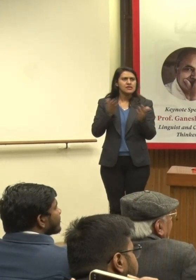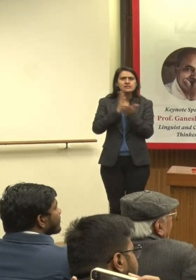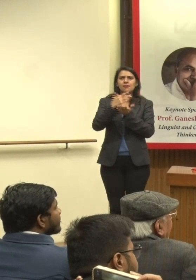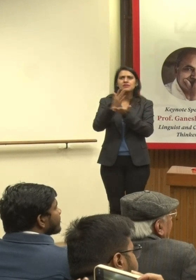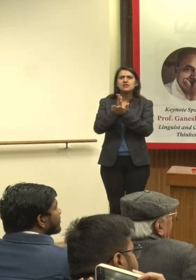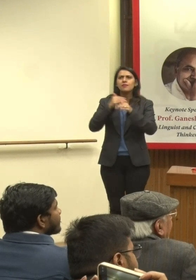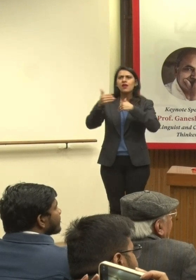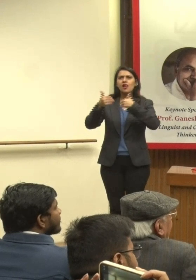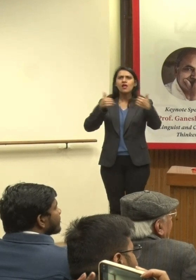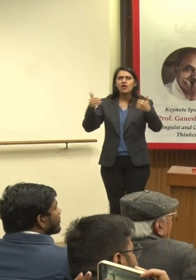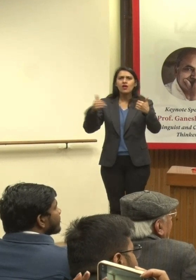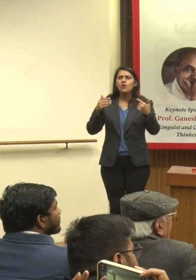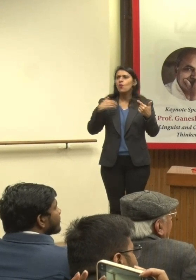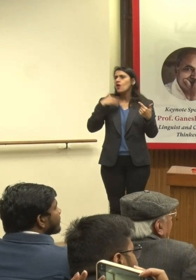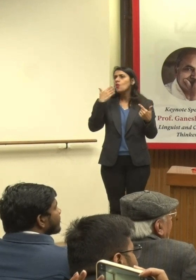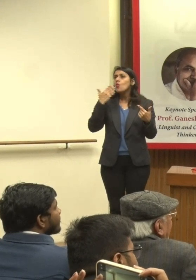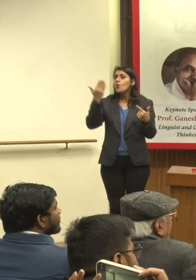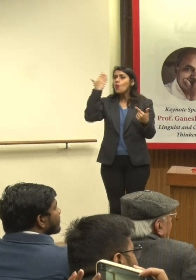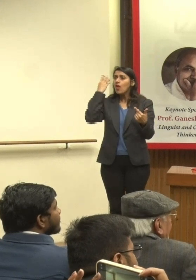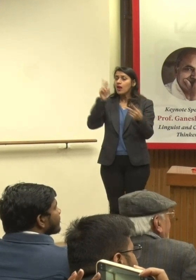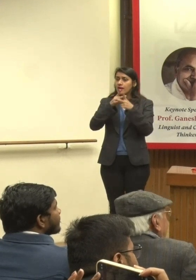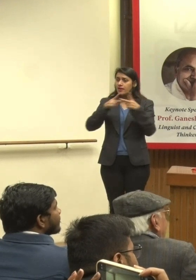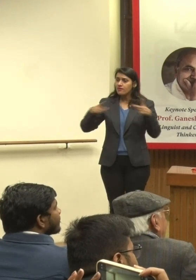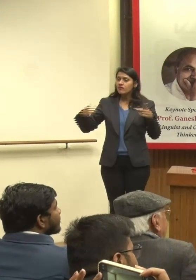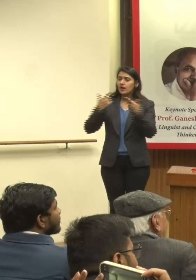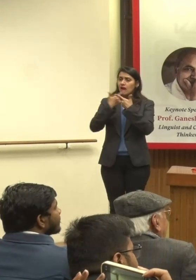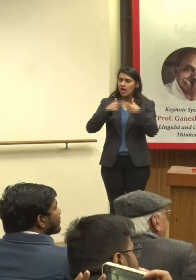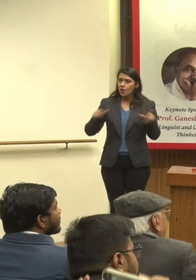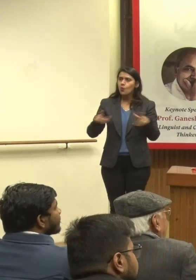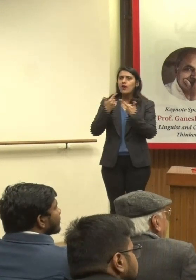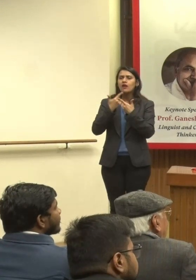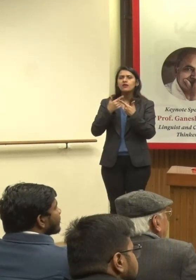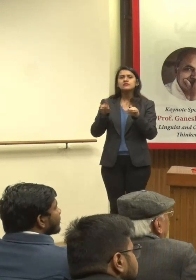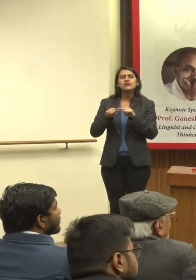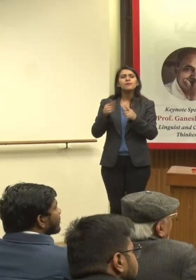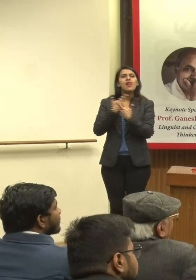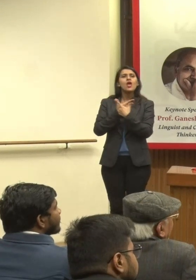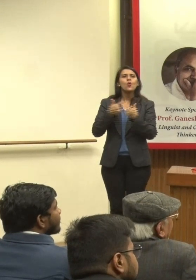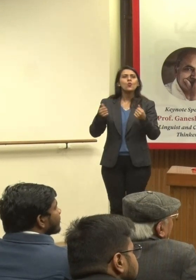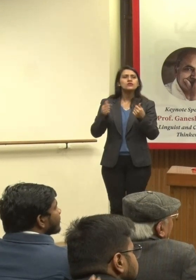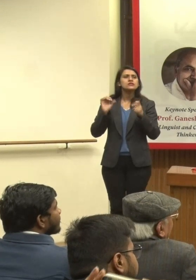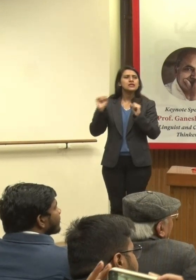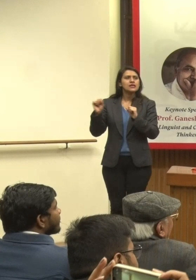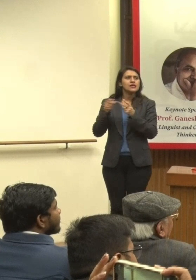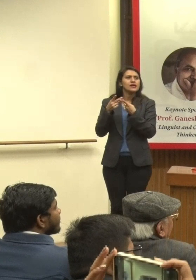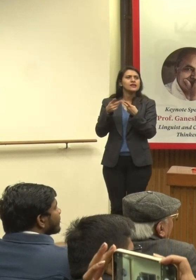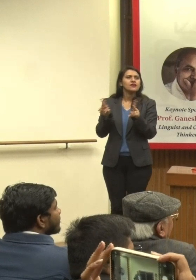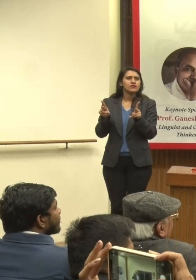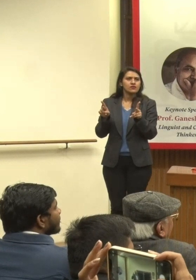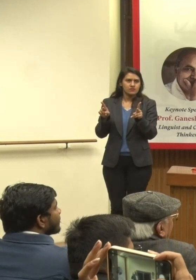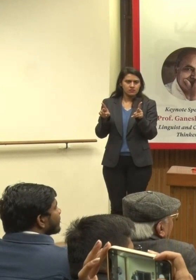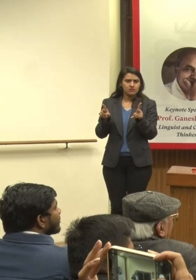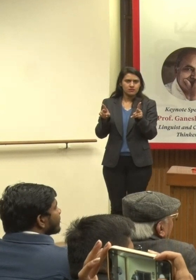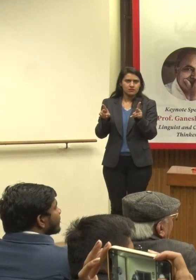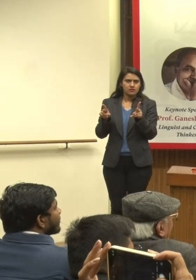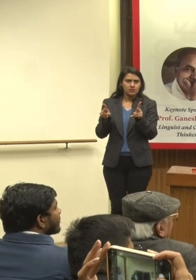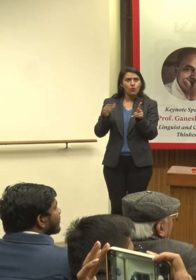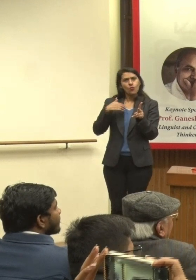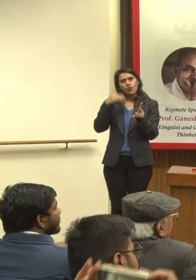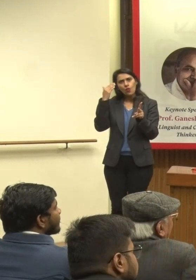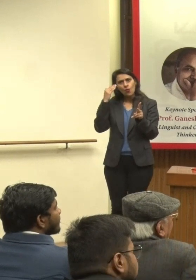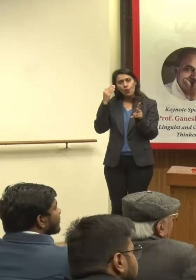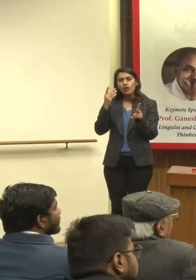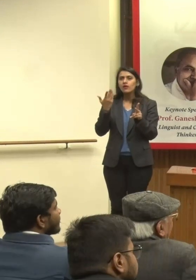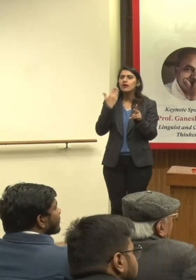about the period of emergence of different languages and linguistic differences. We know that from the